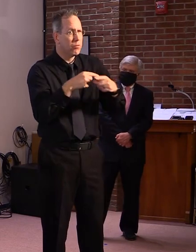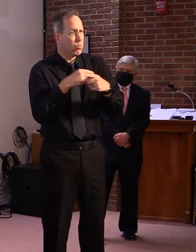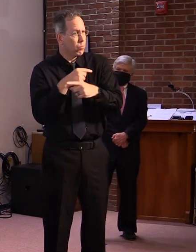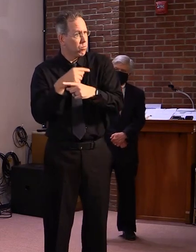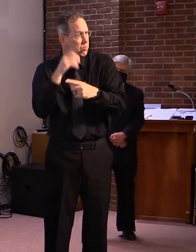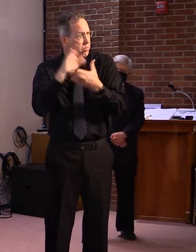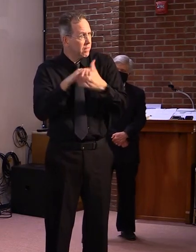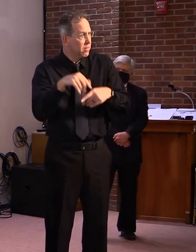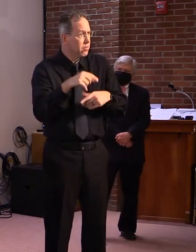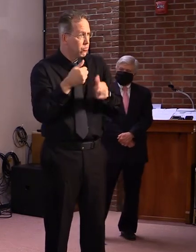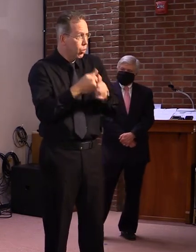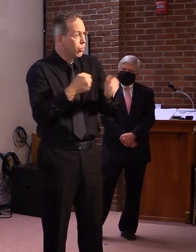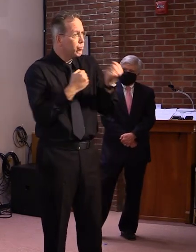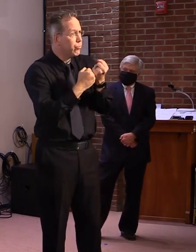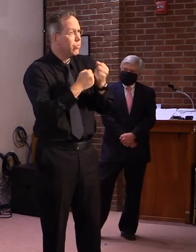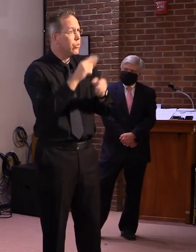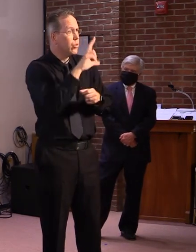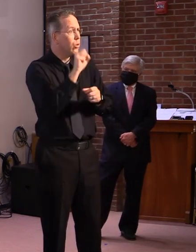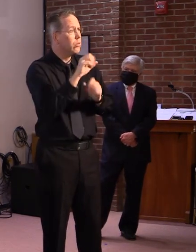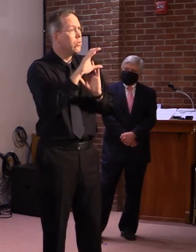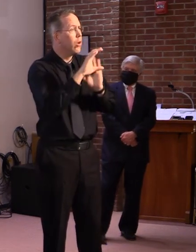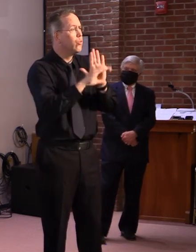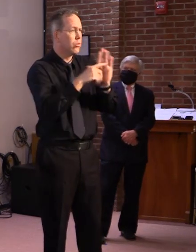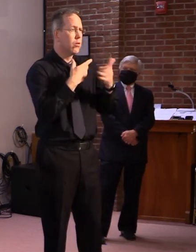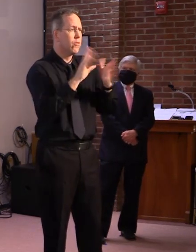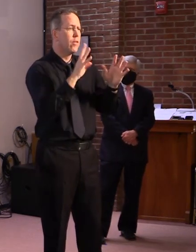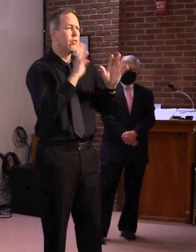appropriate to ask. I would imagine.